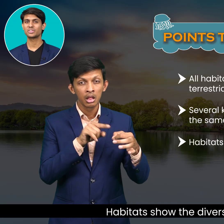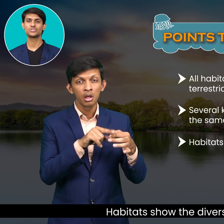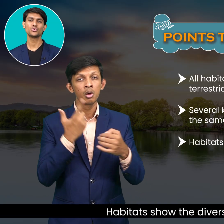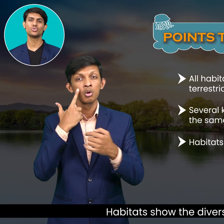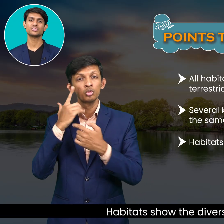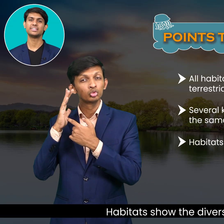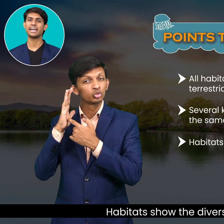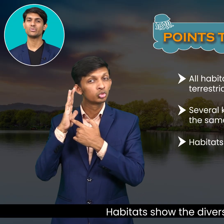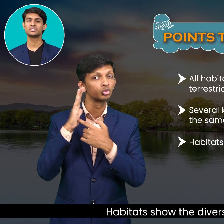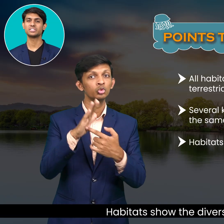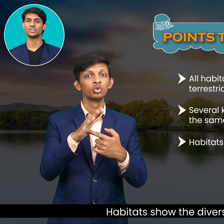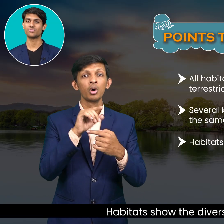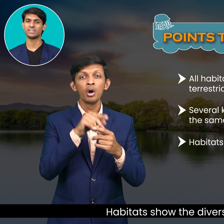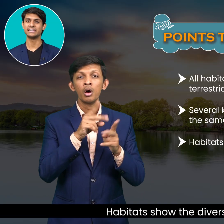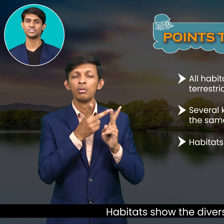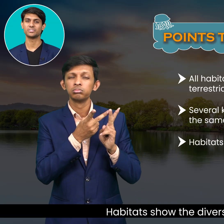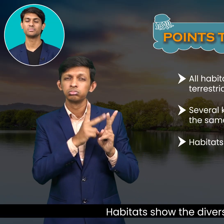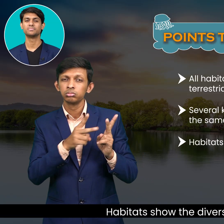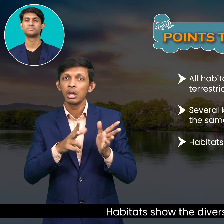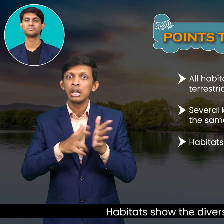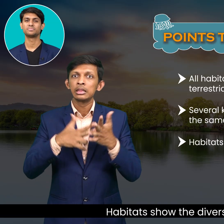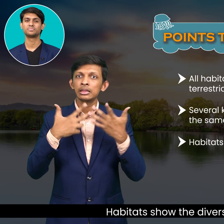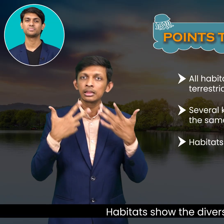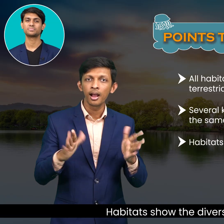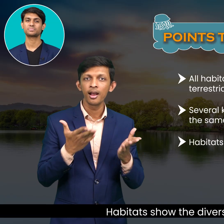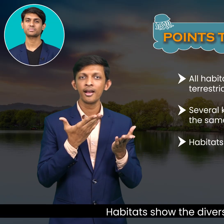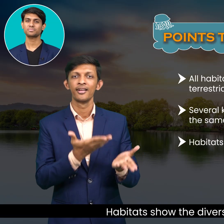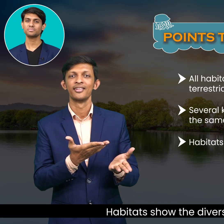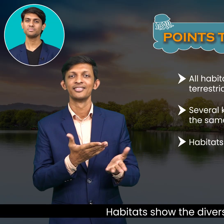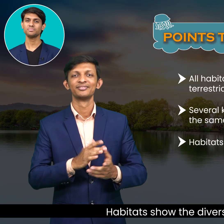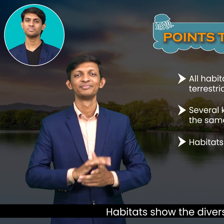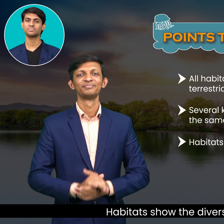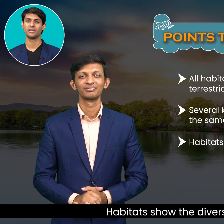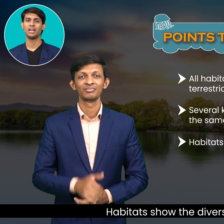Habitats shows the diversity of nature.